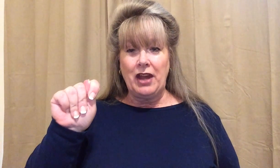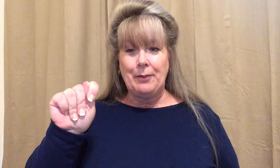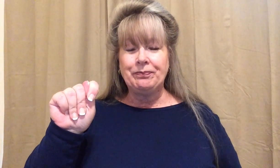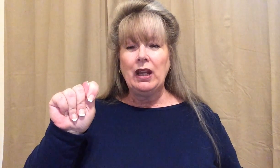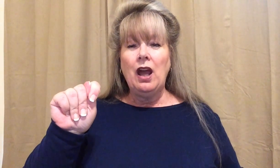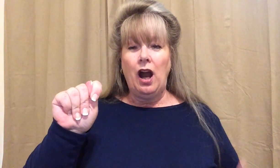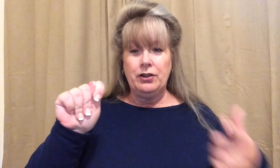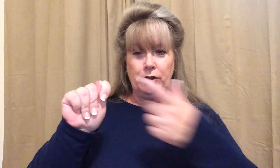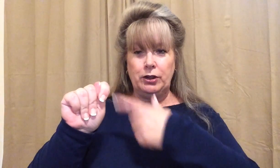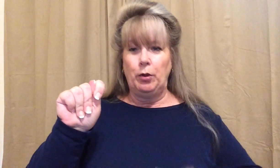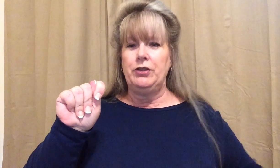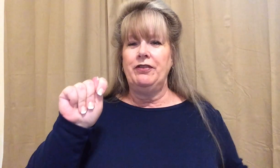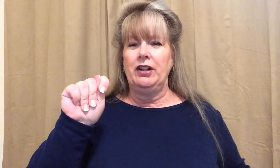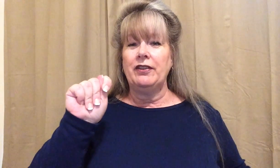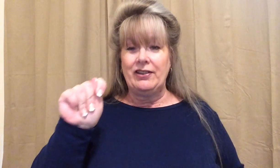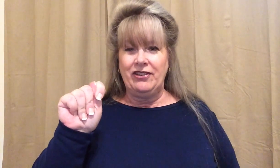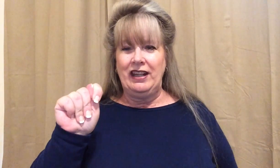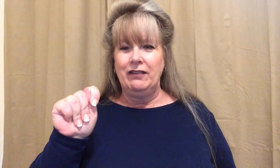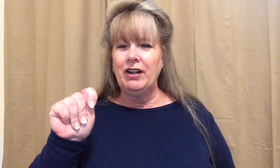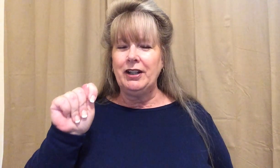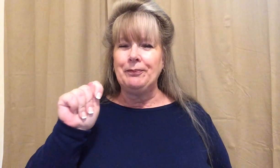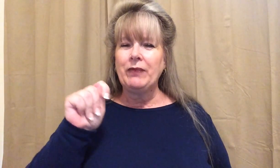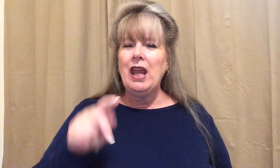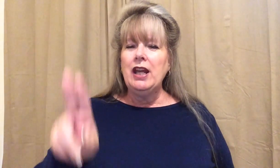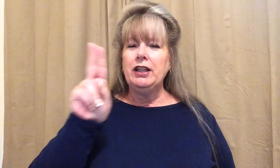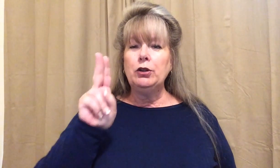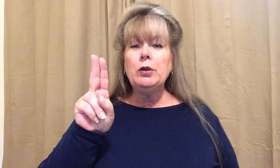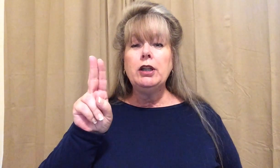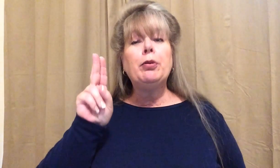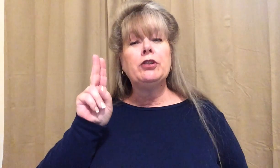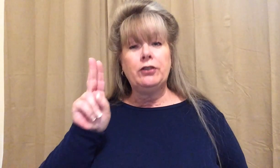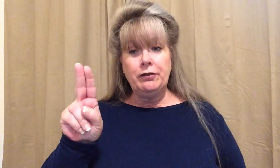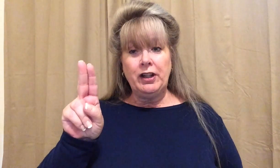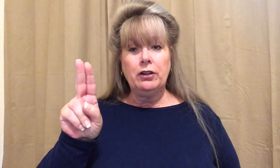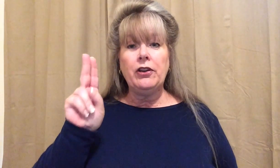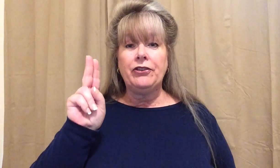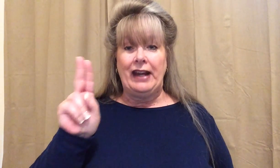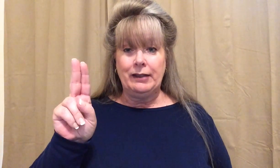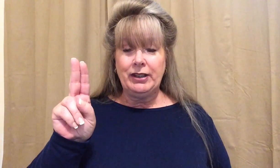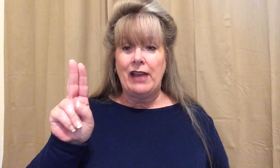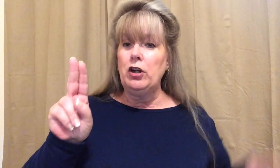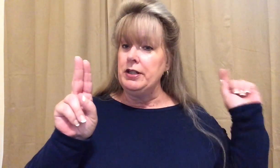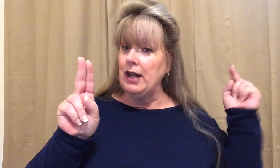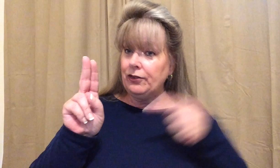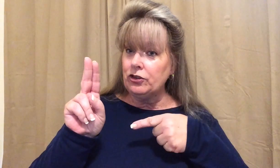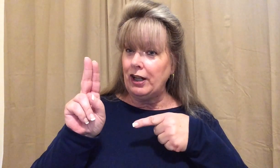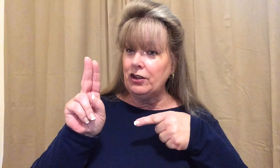thumb under your pointer finger. That's T. Very good. You put your two fingers, stand them together, nice and straight and tall,